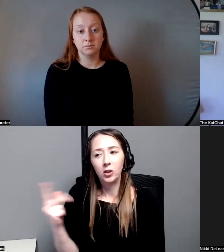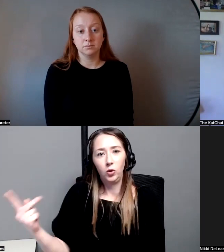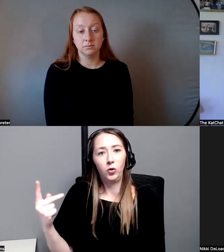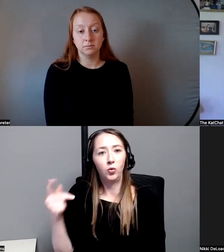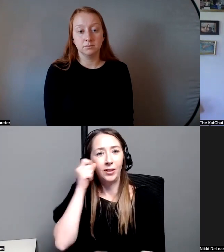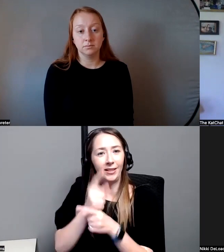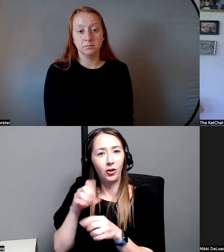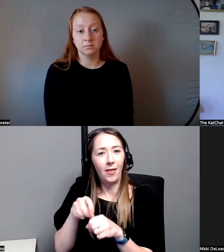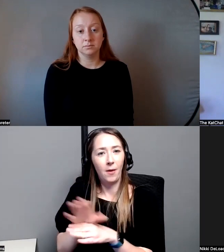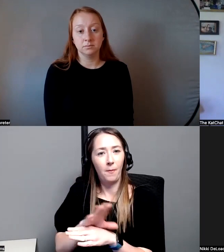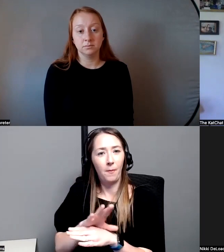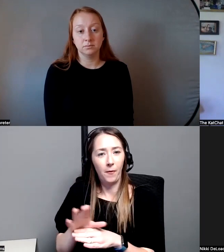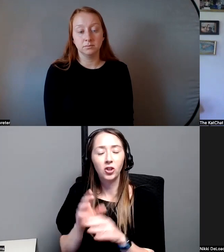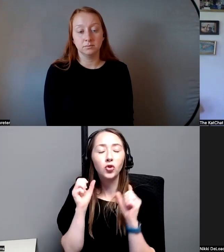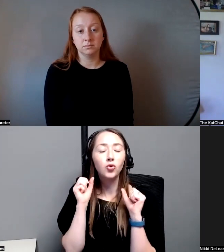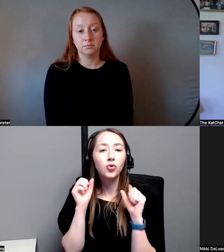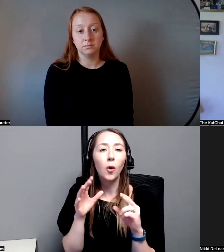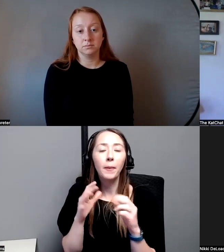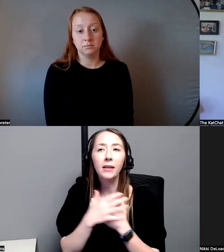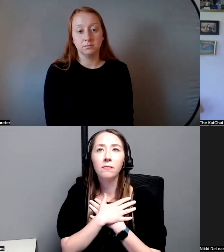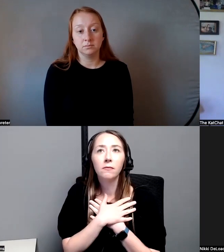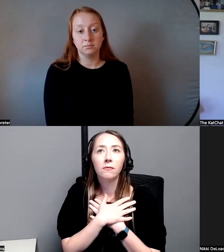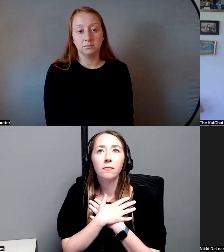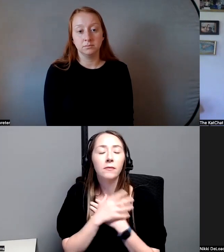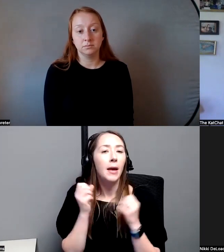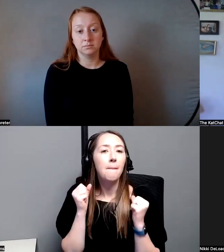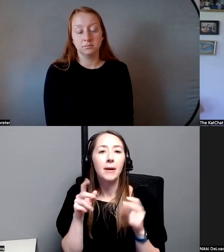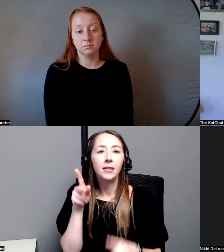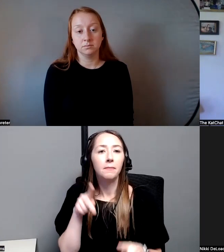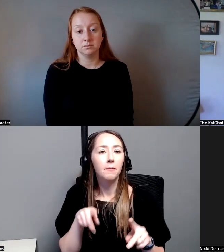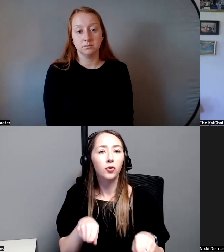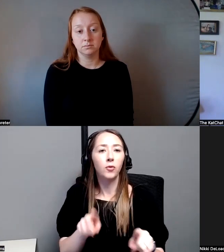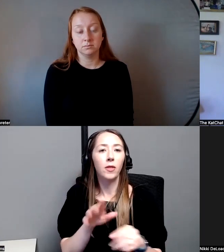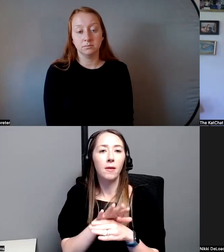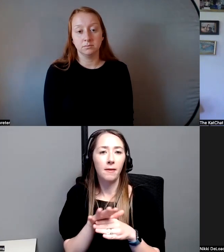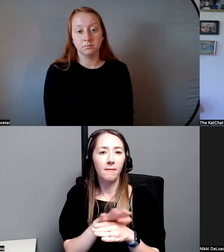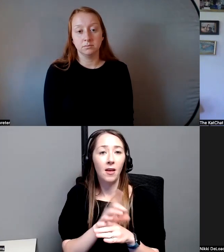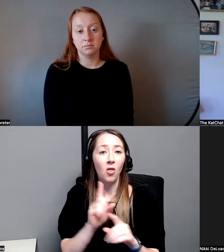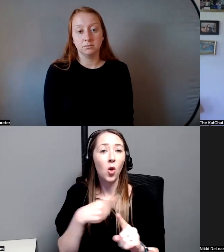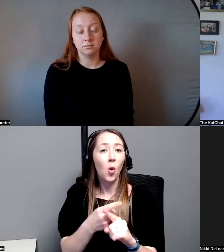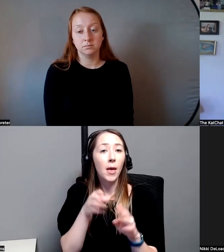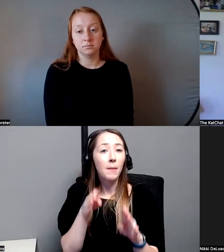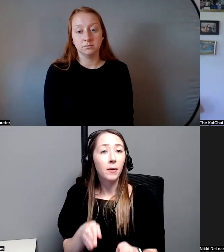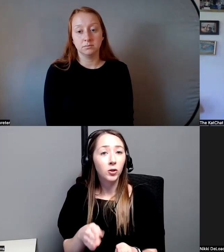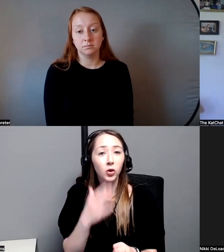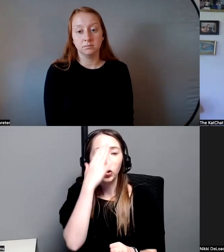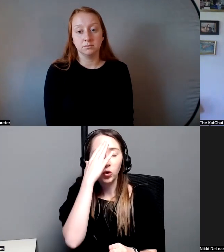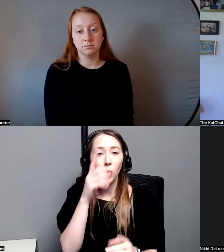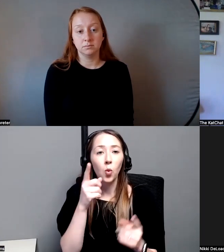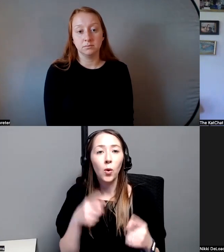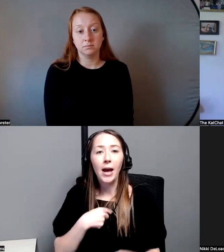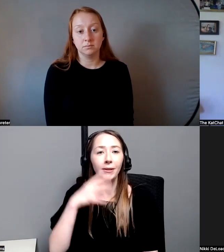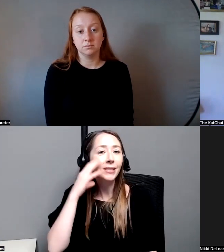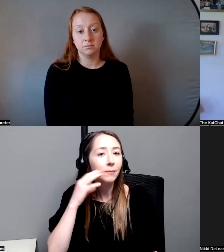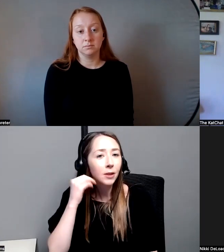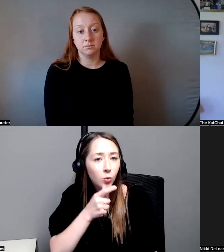I was surrounded by these incredible human beings. And the only person who knew what I was going through was